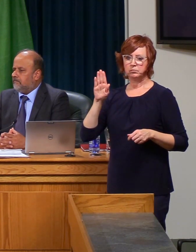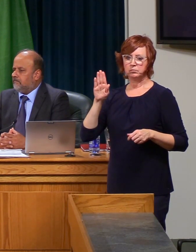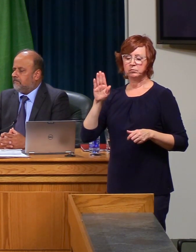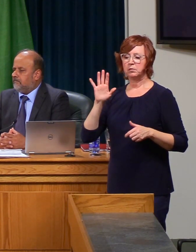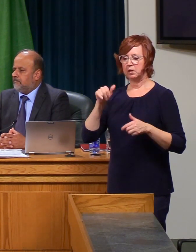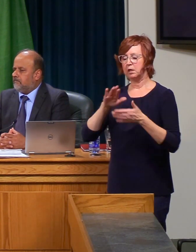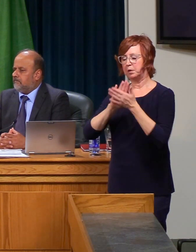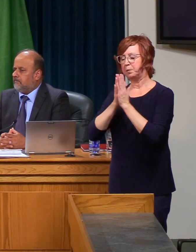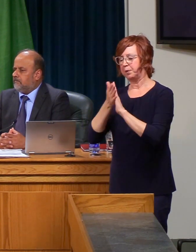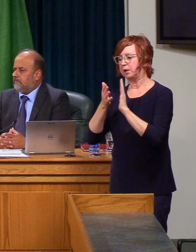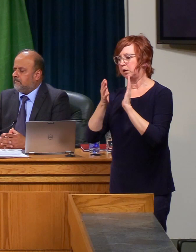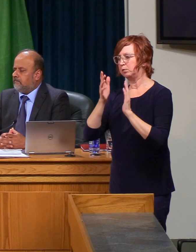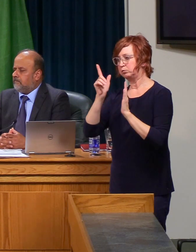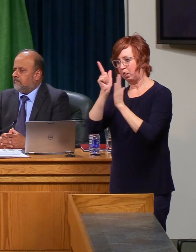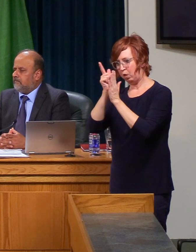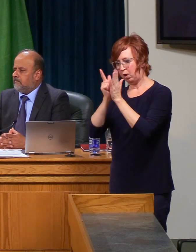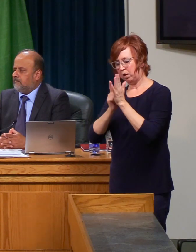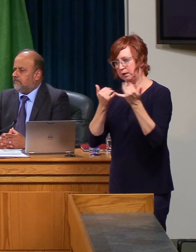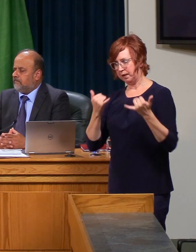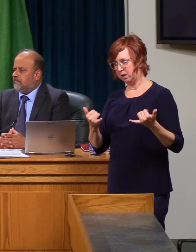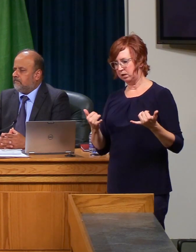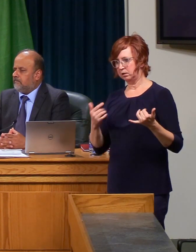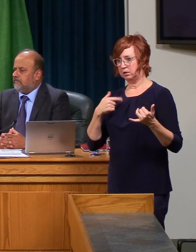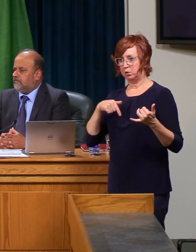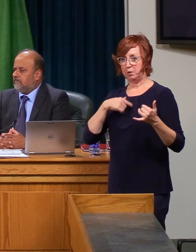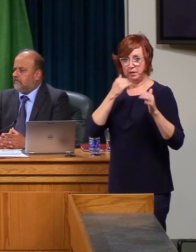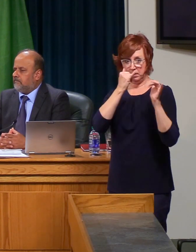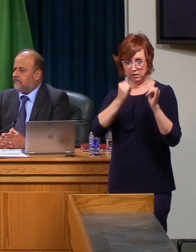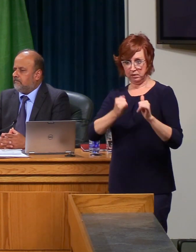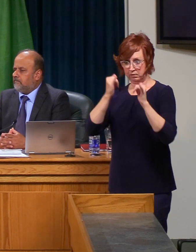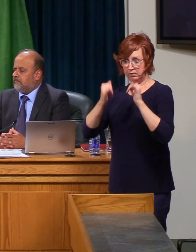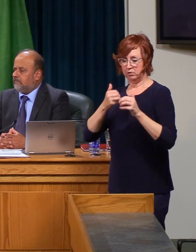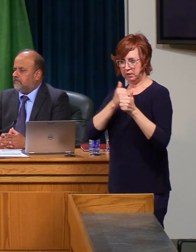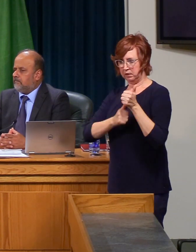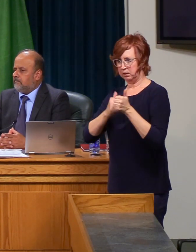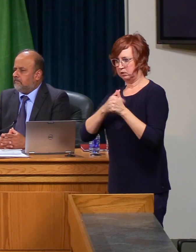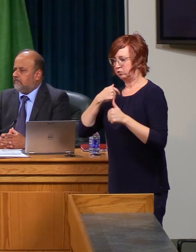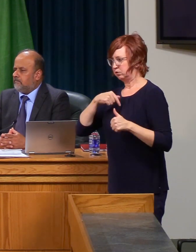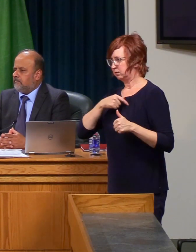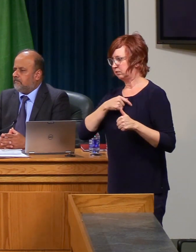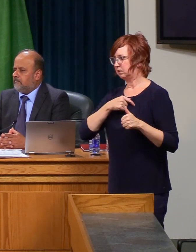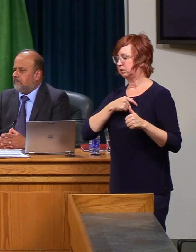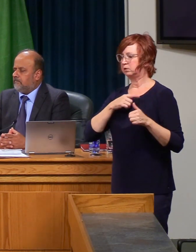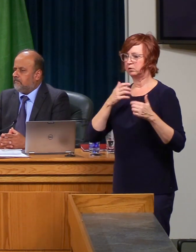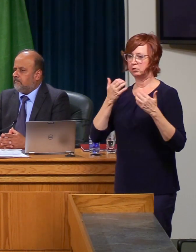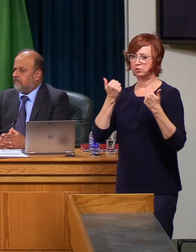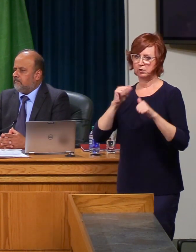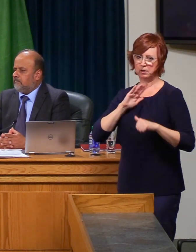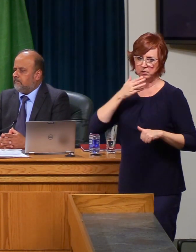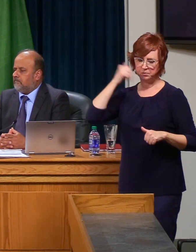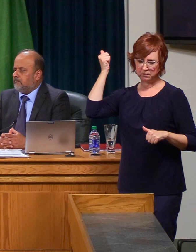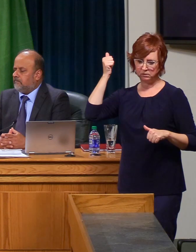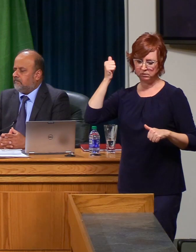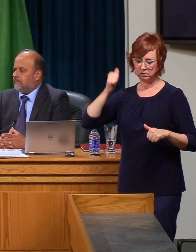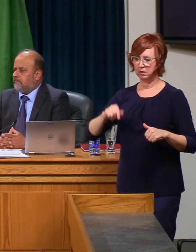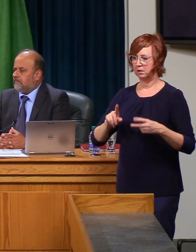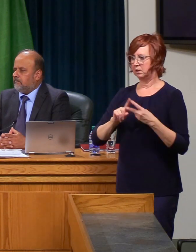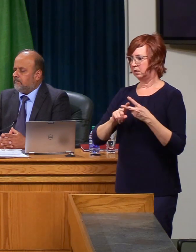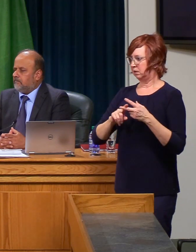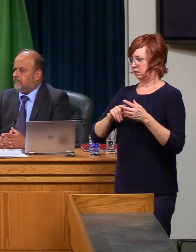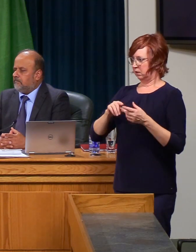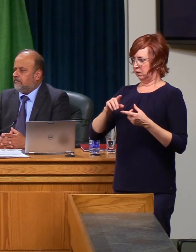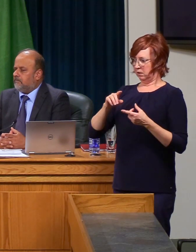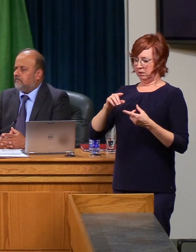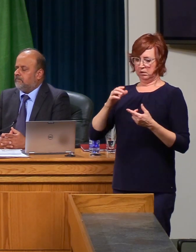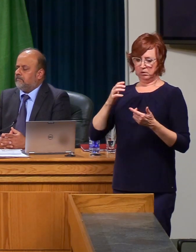we each as individuals can do our part to ensure that our impact is as small as it can possibly be, not only from a